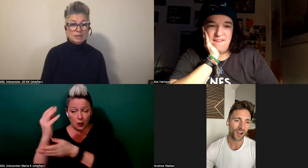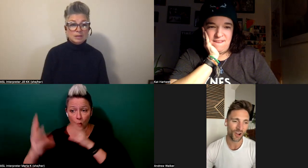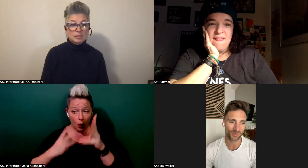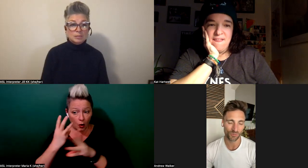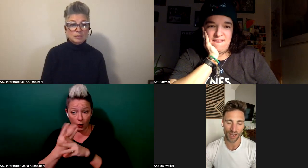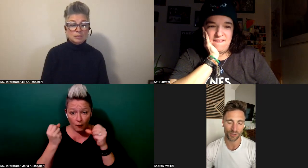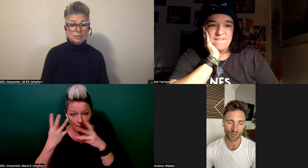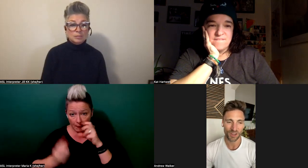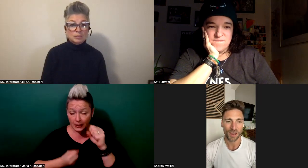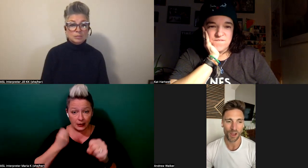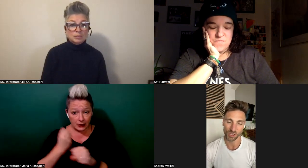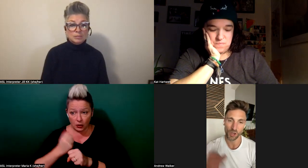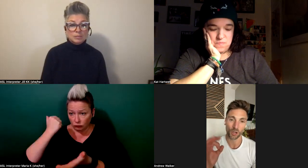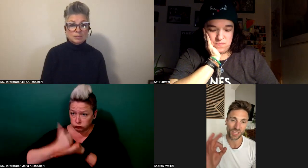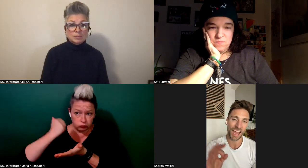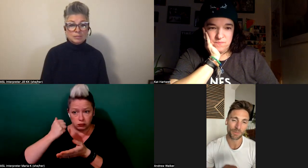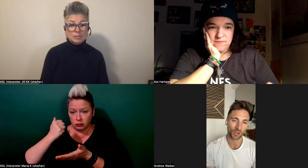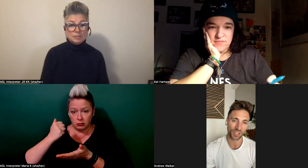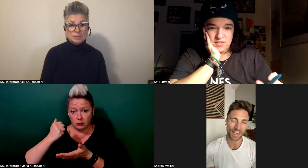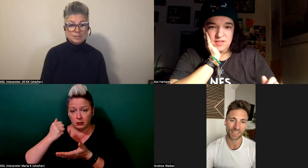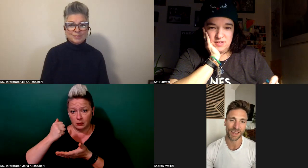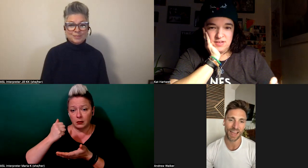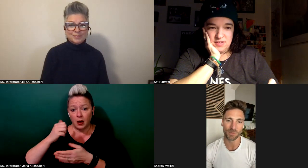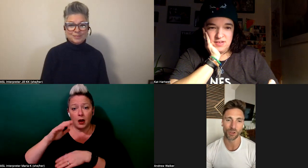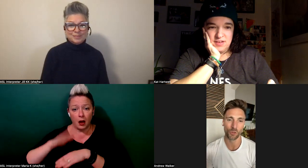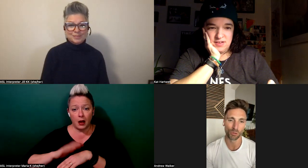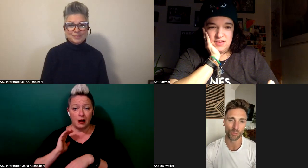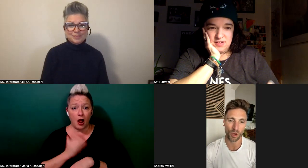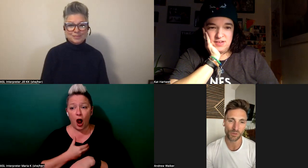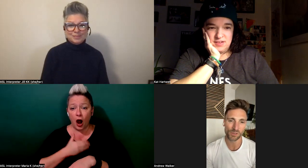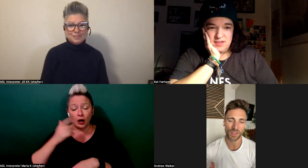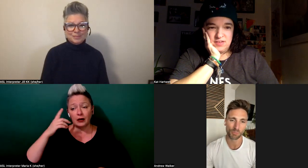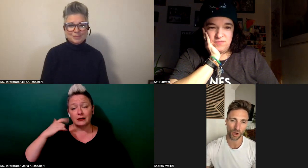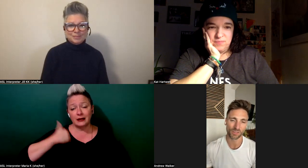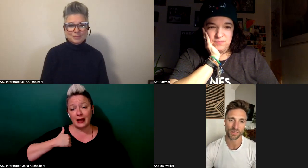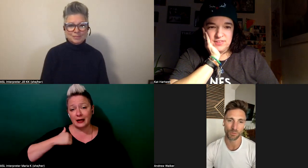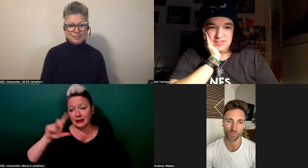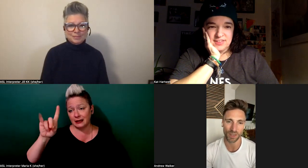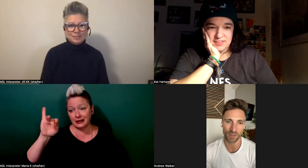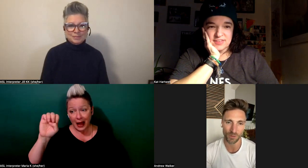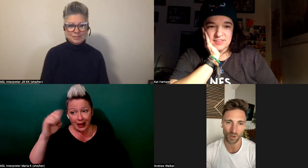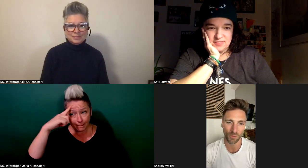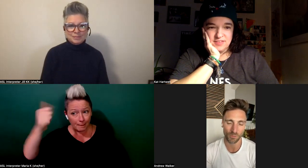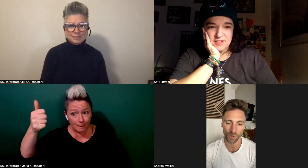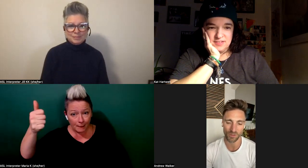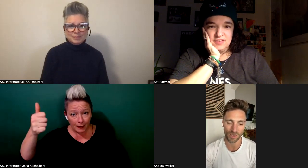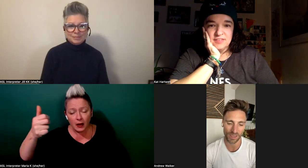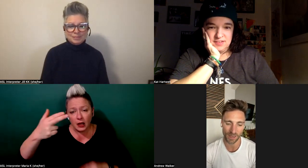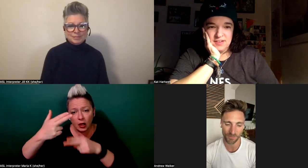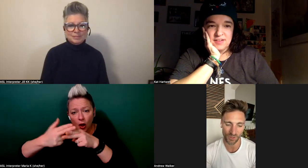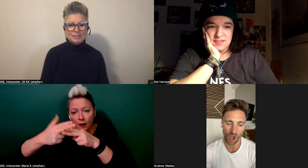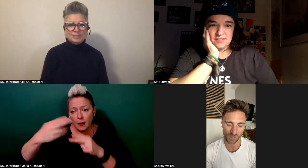decades on record, which is on our Canadian dime. It's called the Blue Nose. It's parked in one